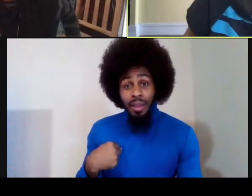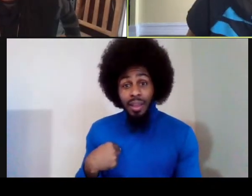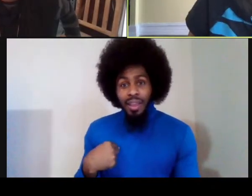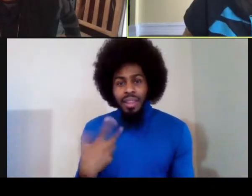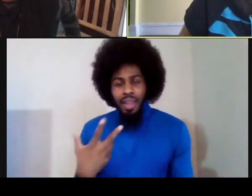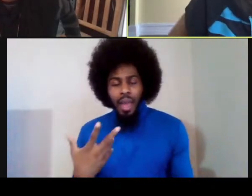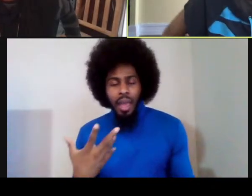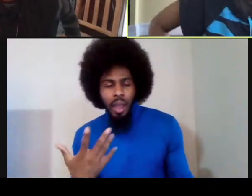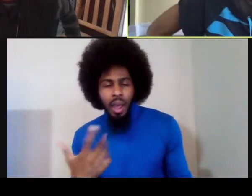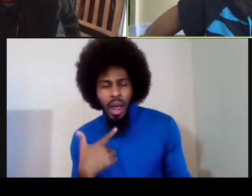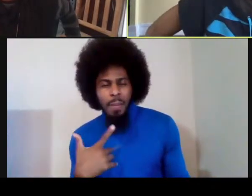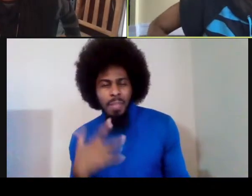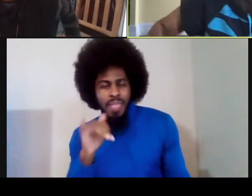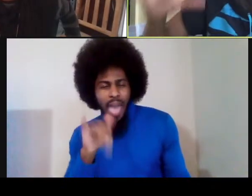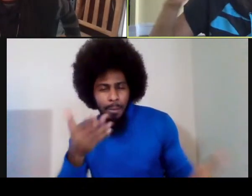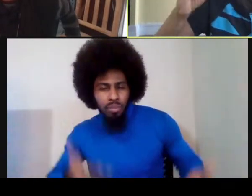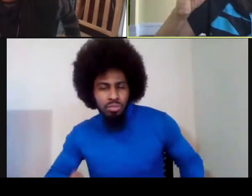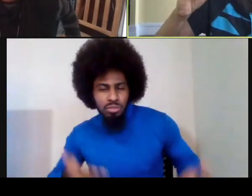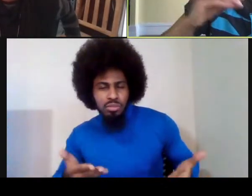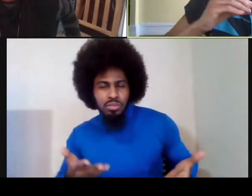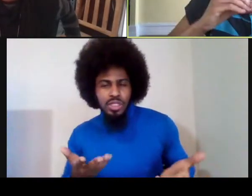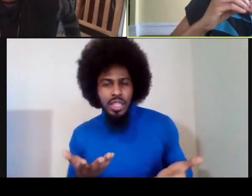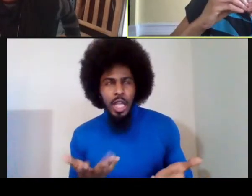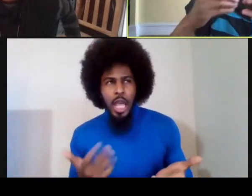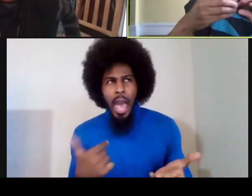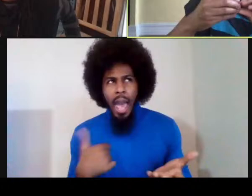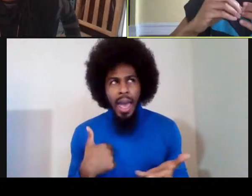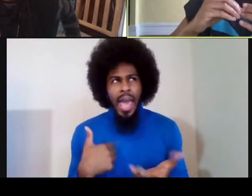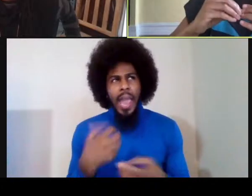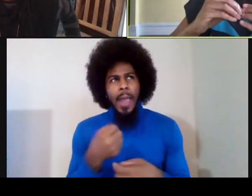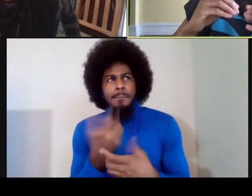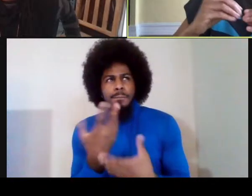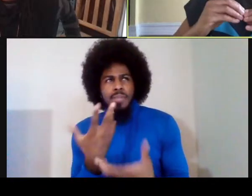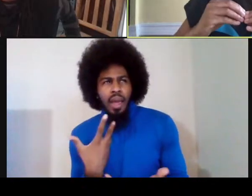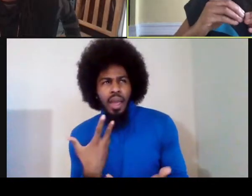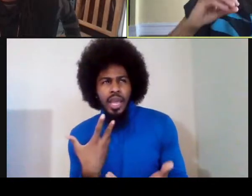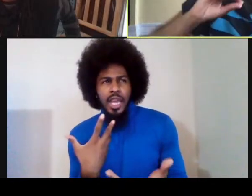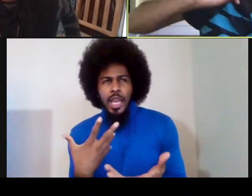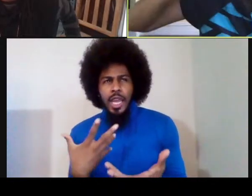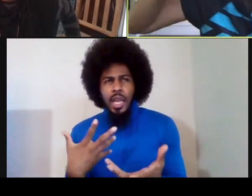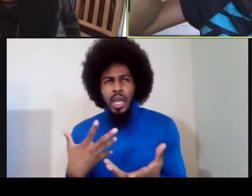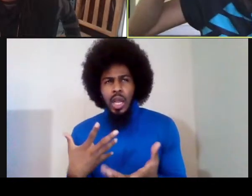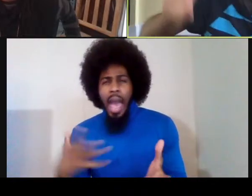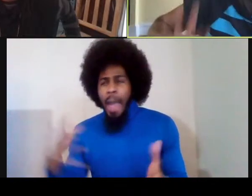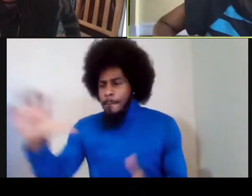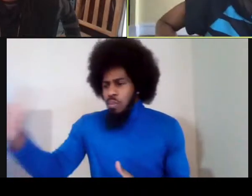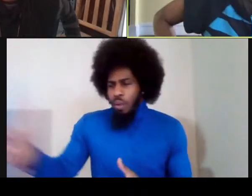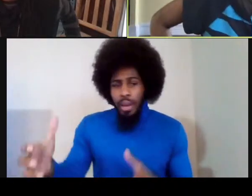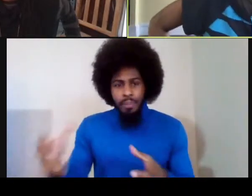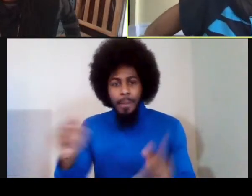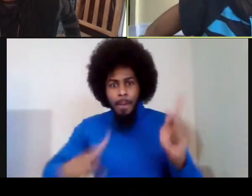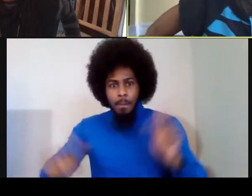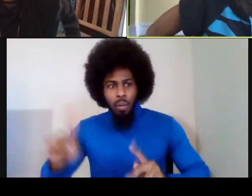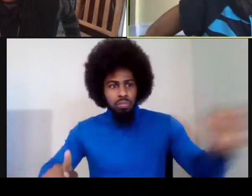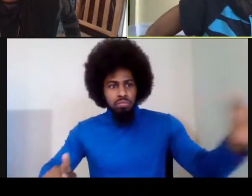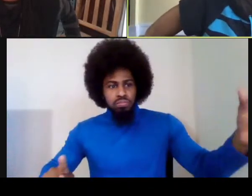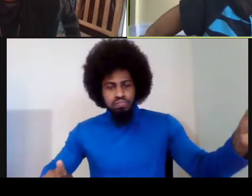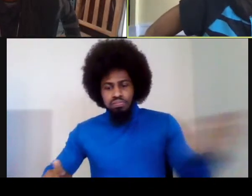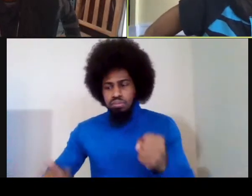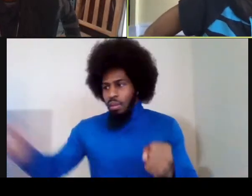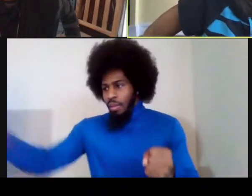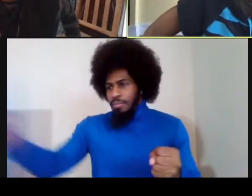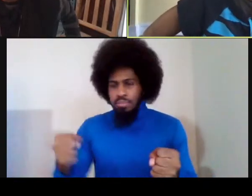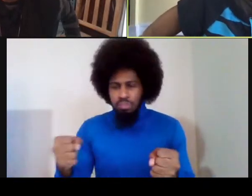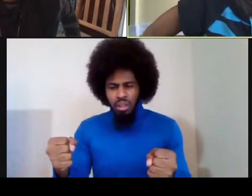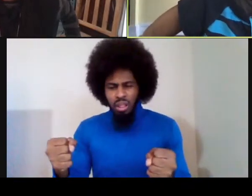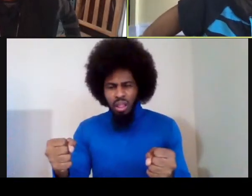the caller, you know, I'm like the glue that keeps people together, but then they take it. Like, I don't have to